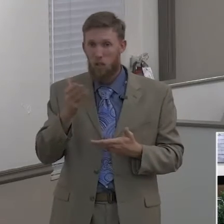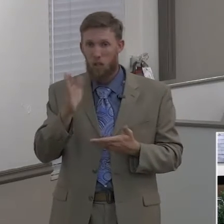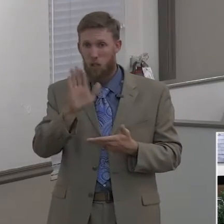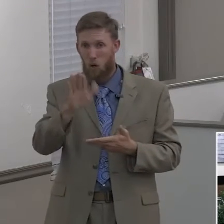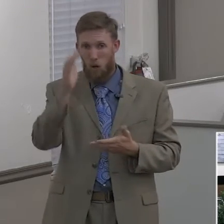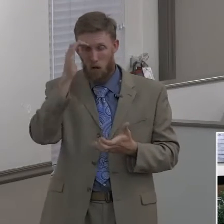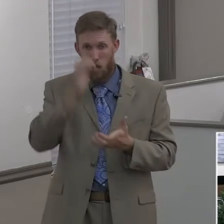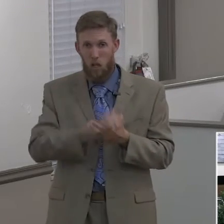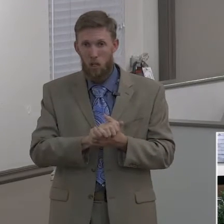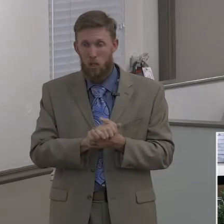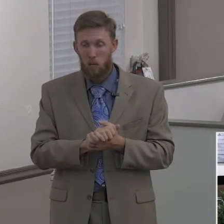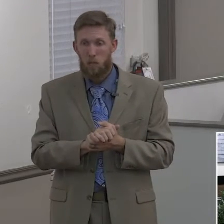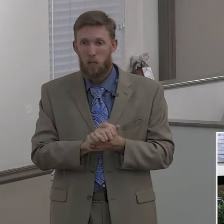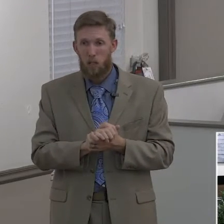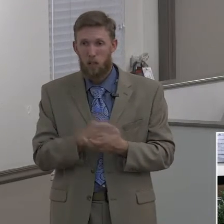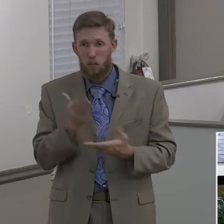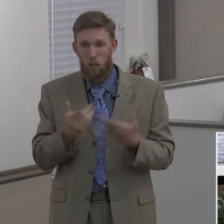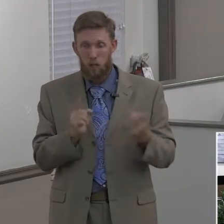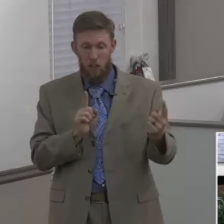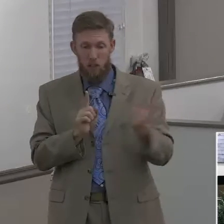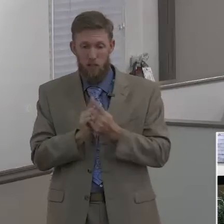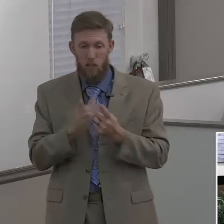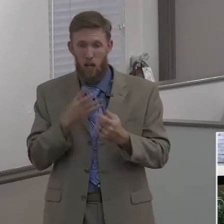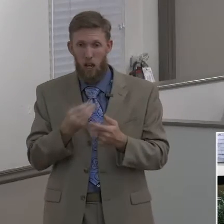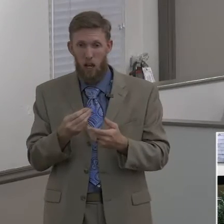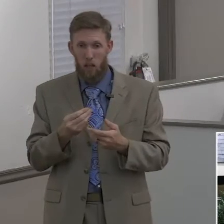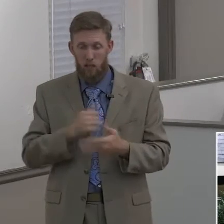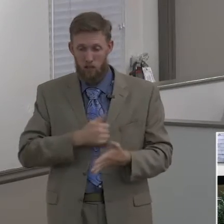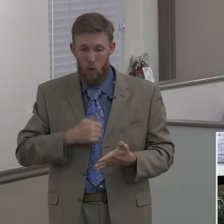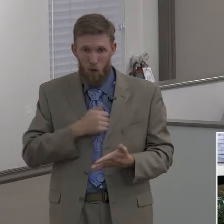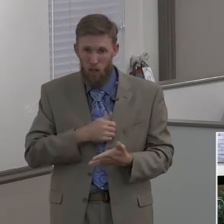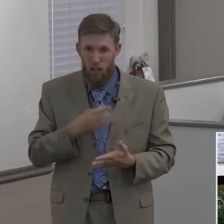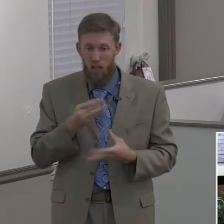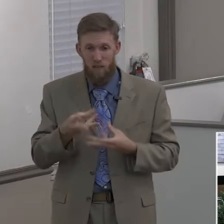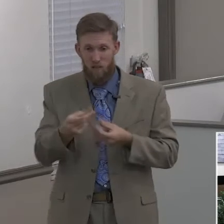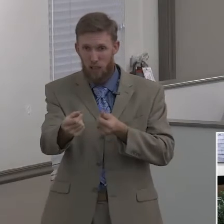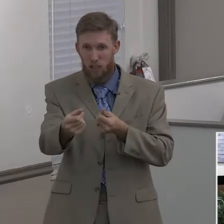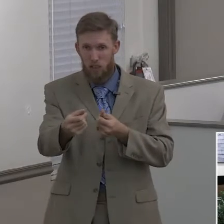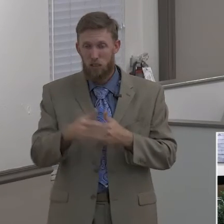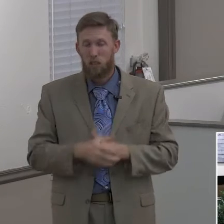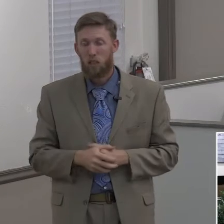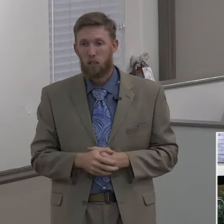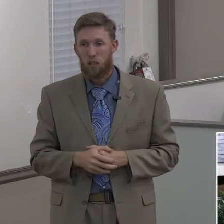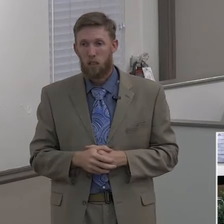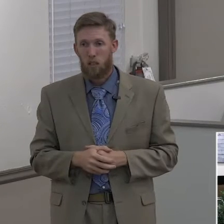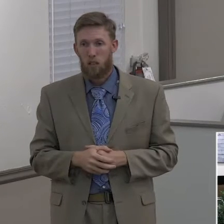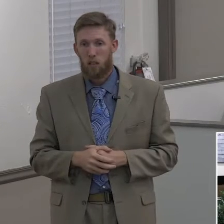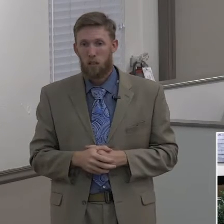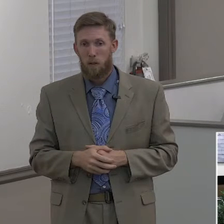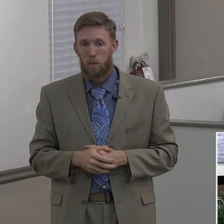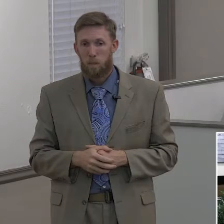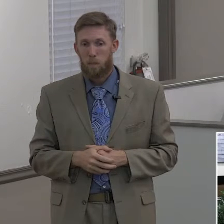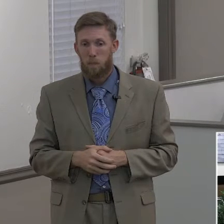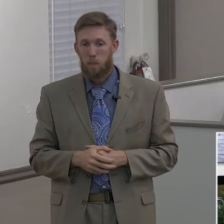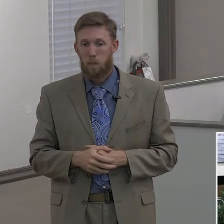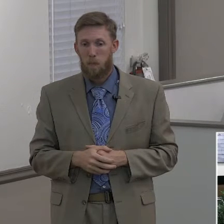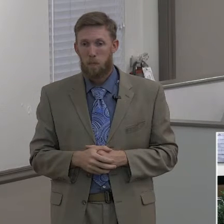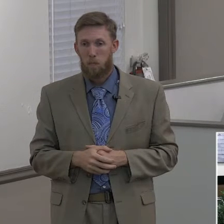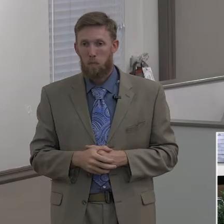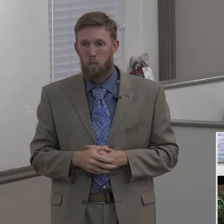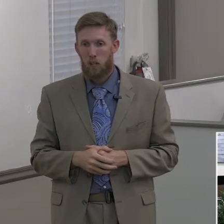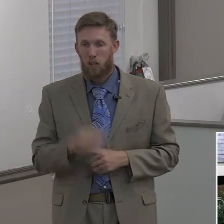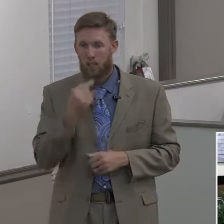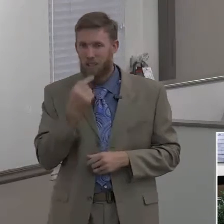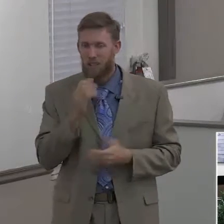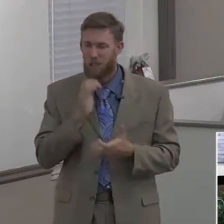afternoon, your husband walks in because you asked God to work in his heart and God did. And